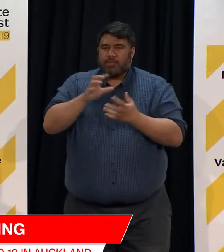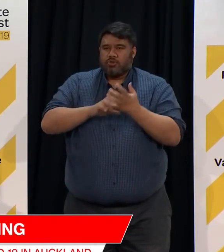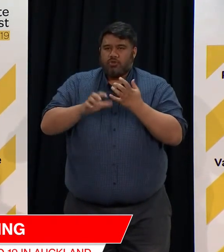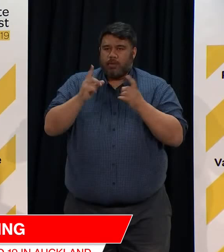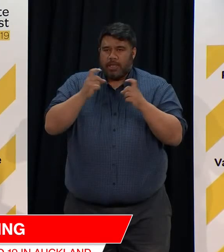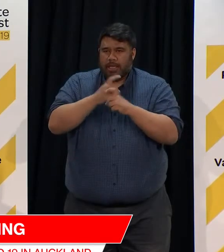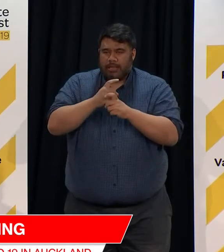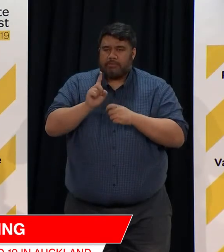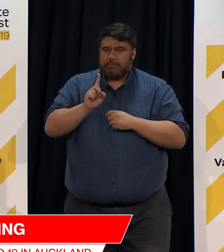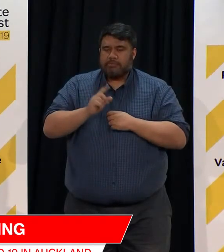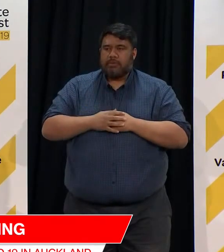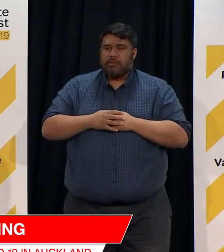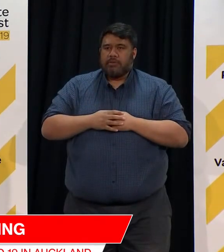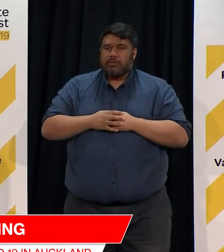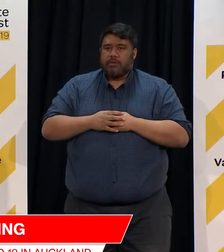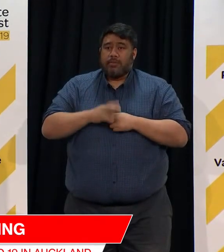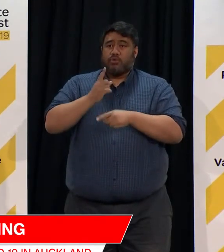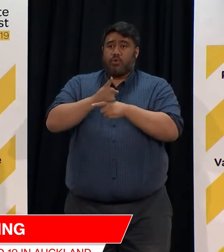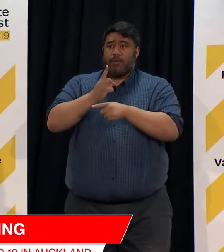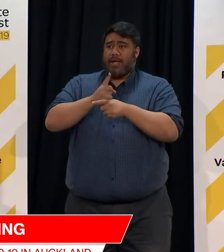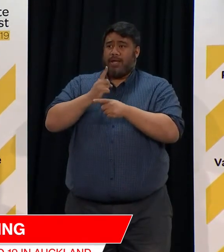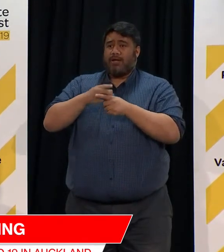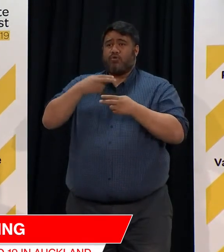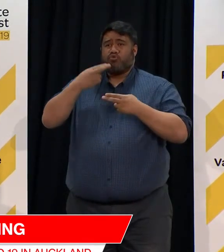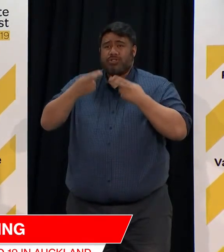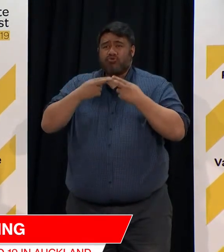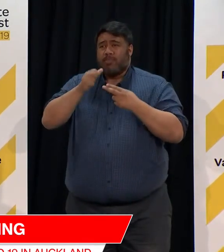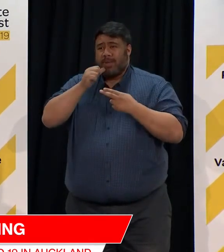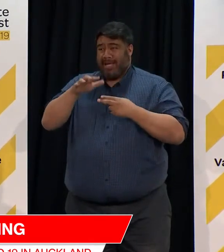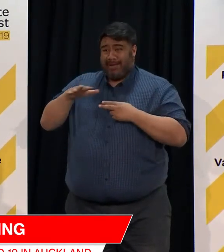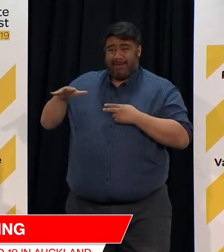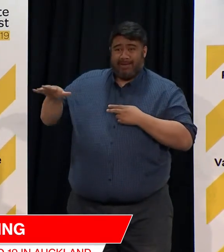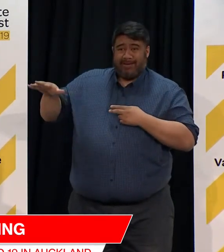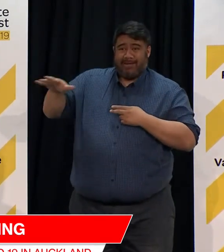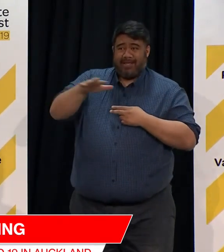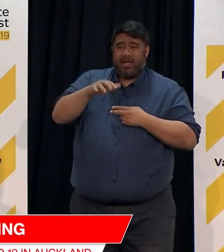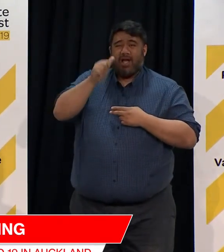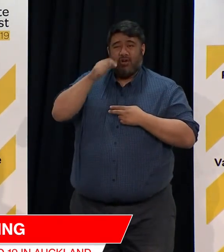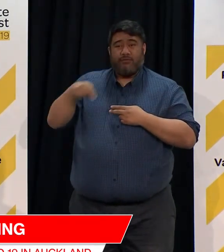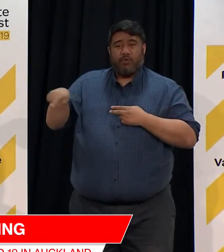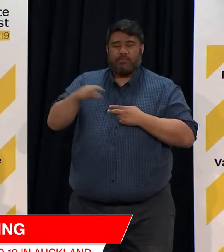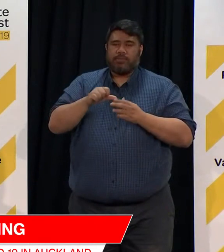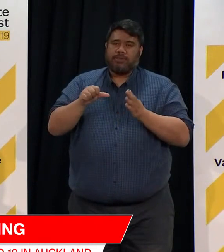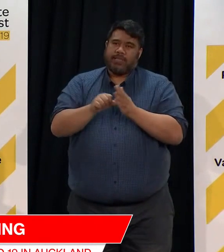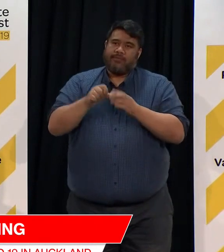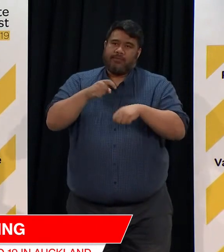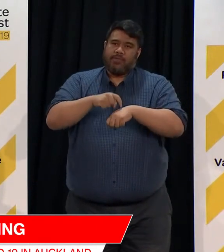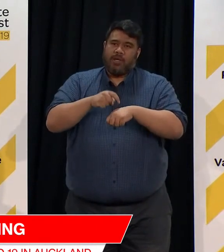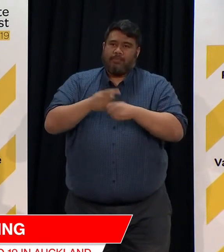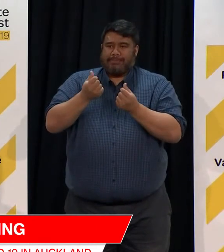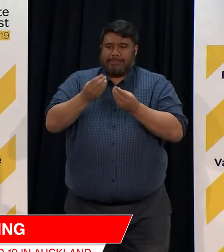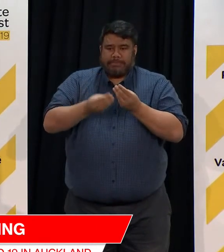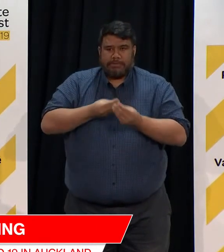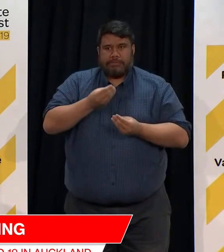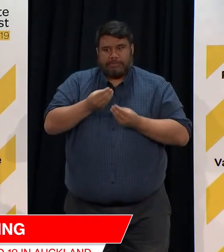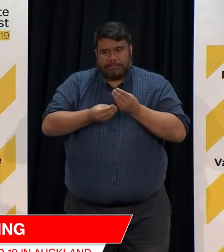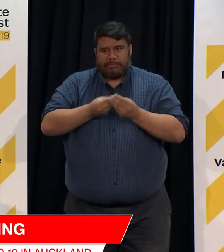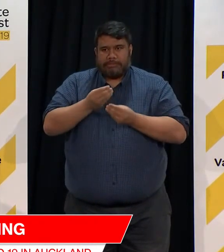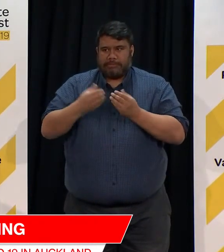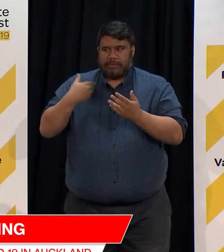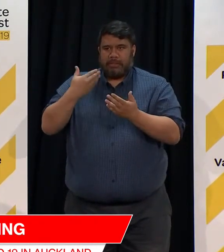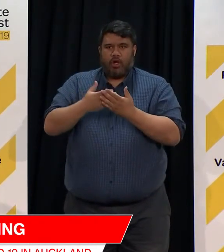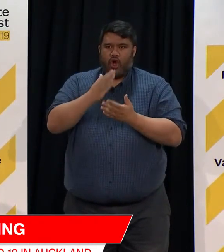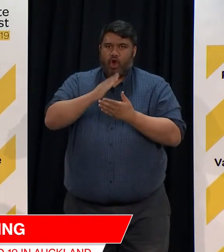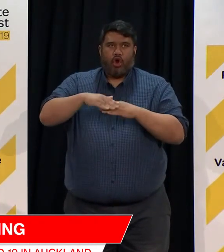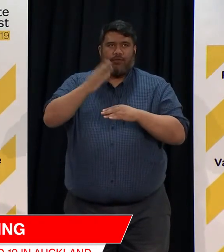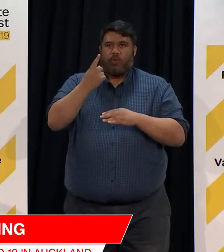say, back to the hospitality industry, I acknowledge that the going is pretty tough at the moment. It has been for a year and a half. Not as tough